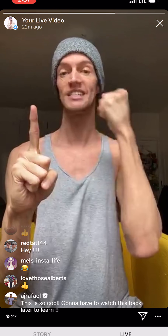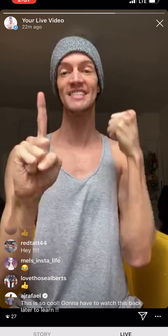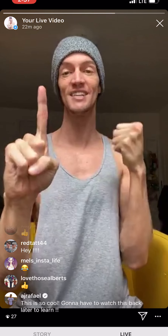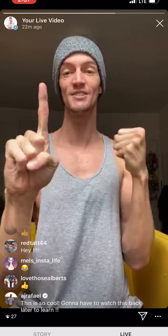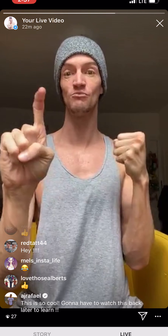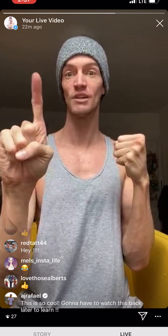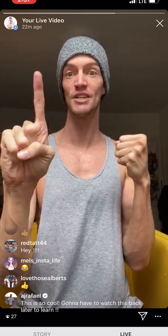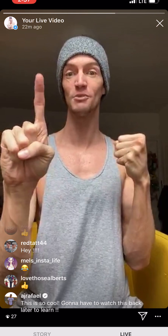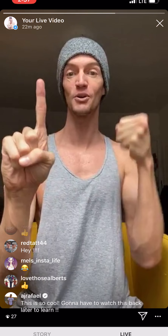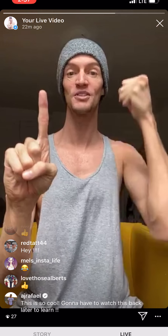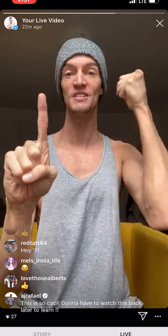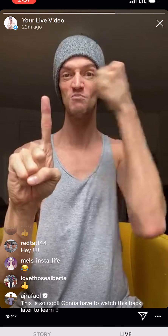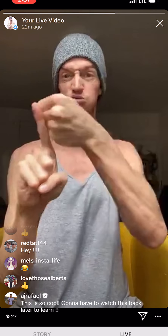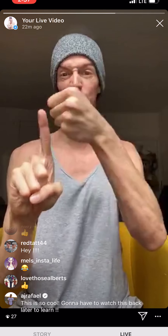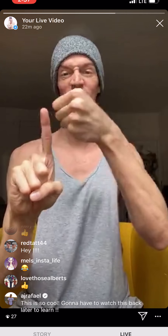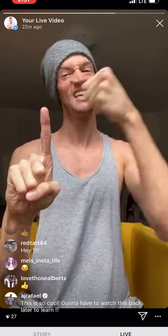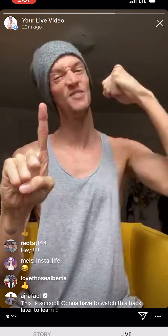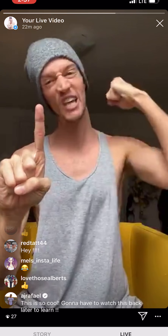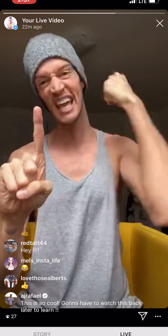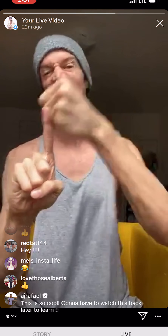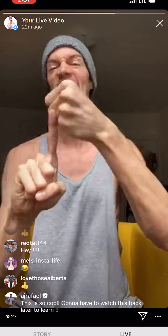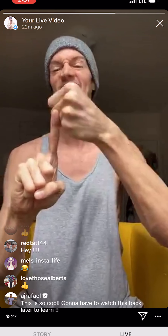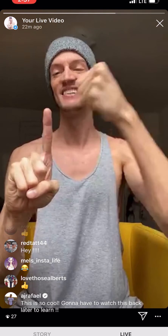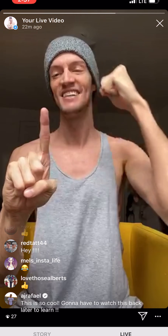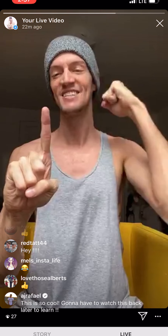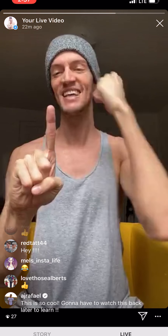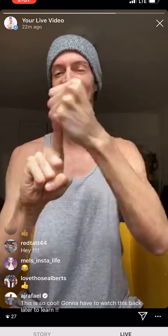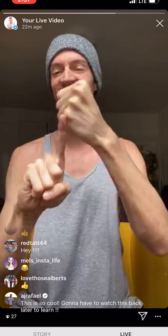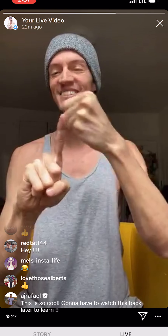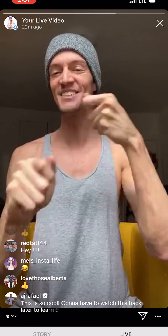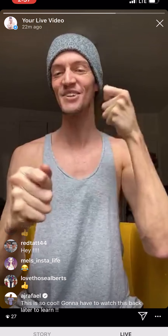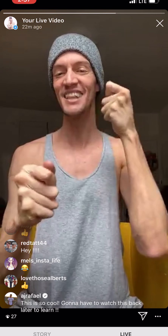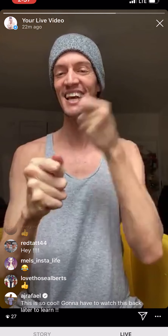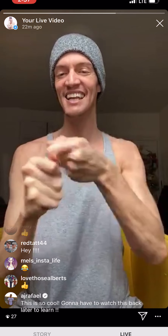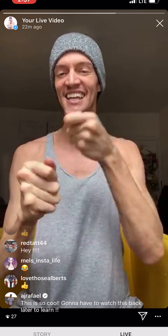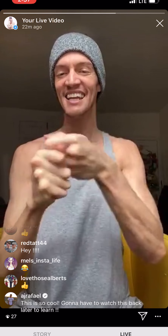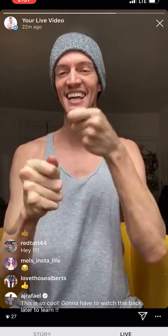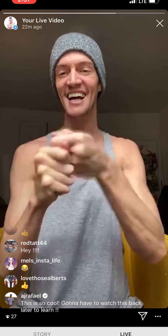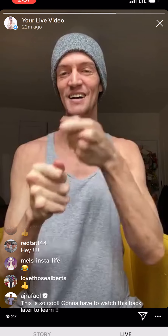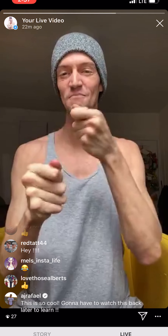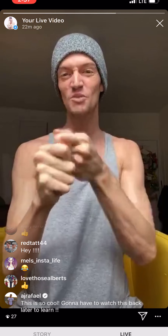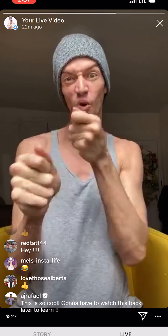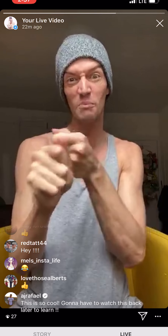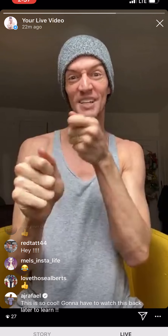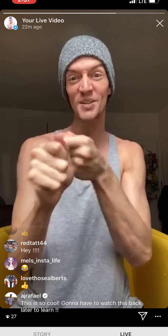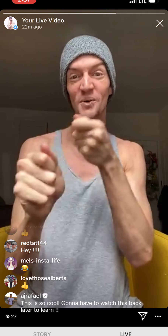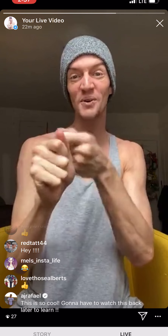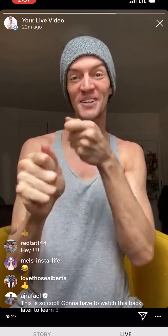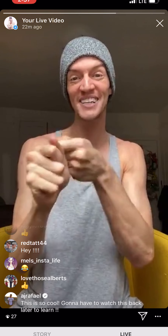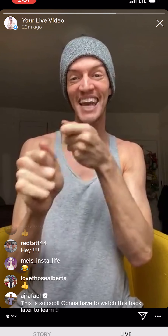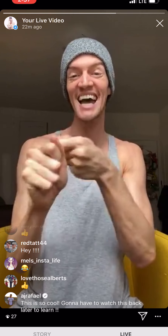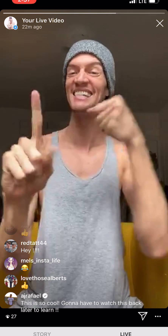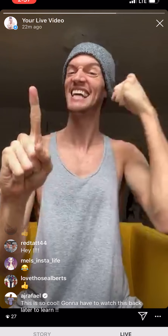single, a single person if you get hit. So that's a little different than, um, torment or, yeah, hit.